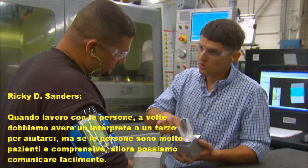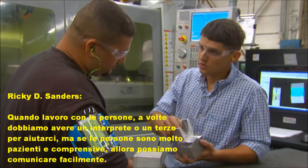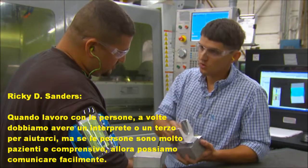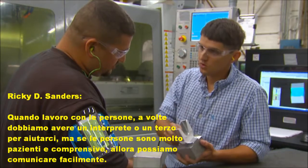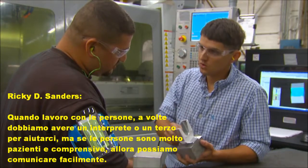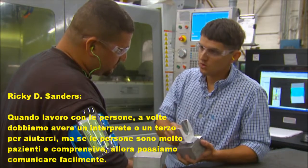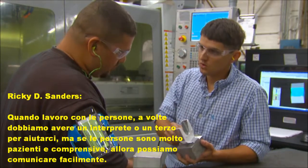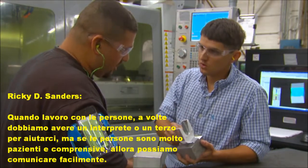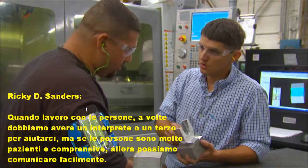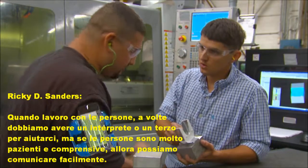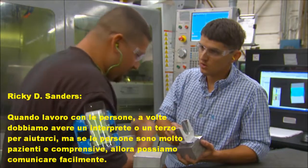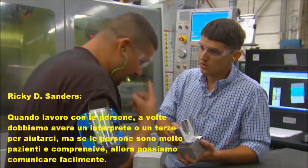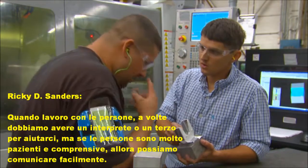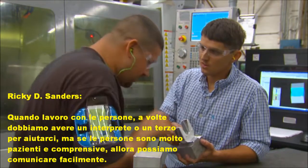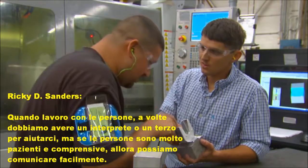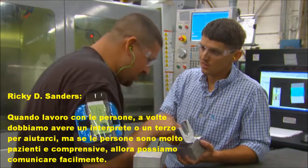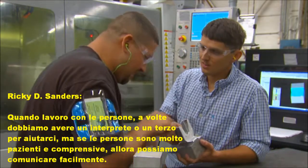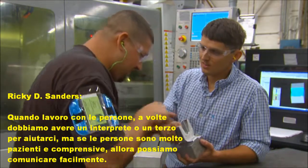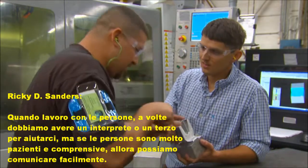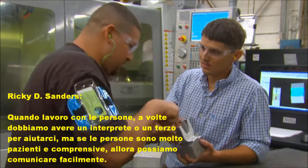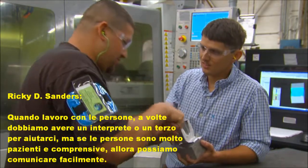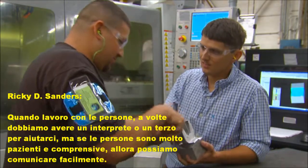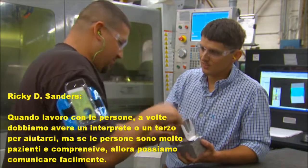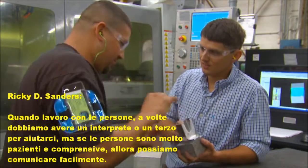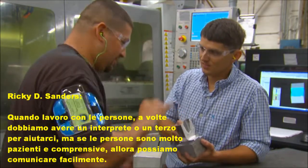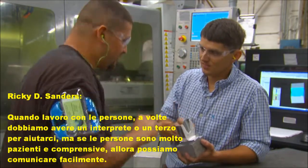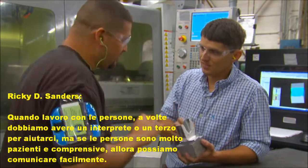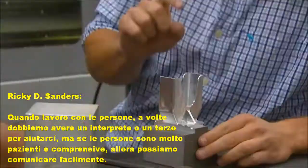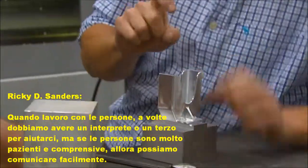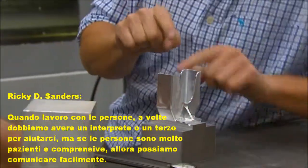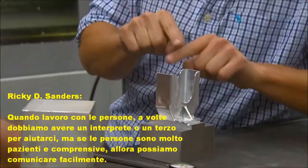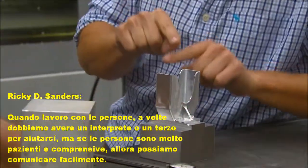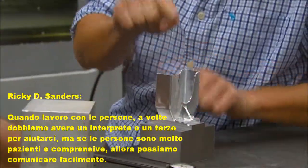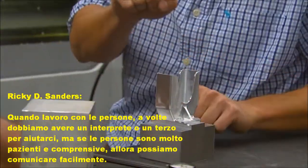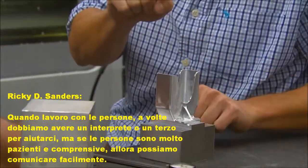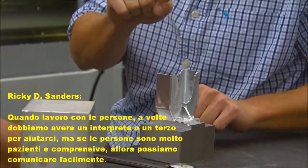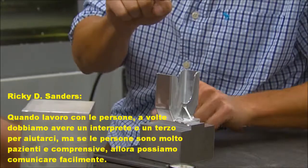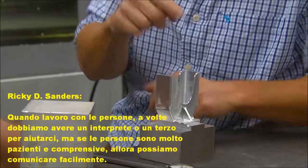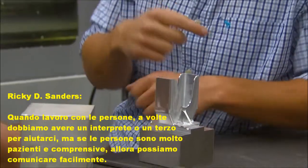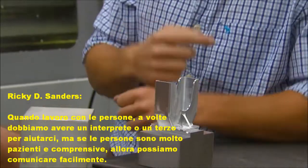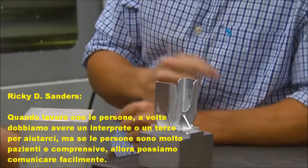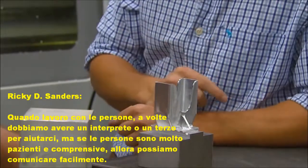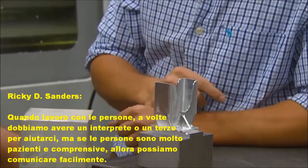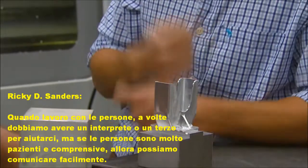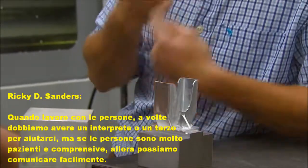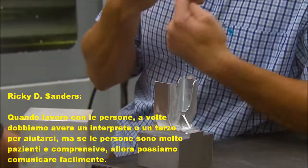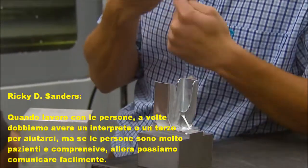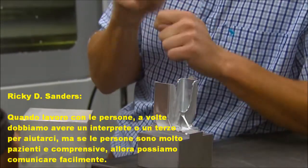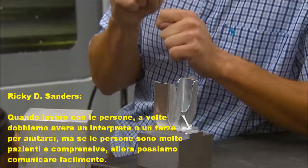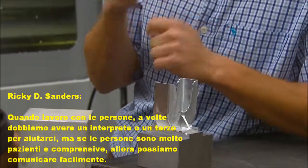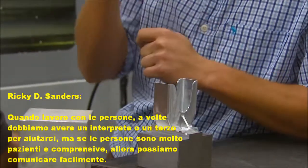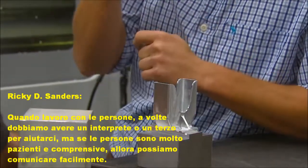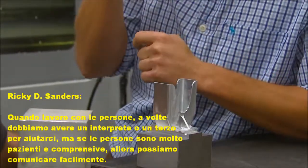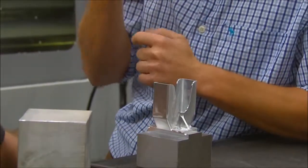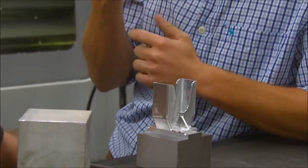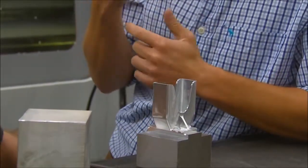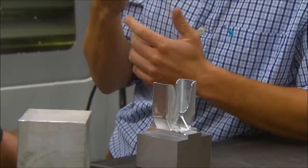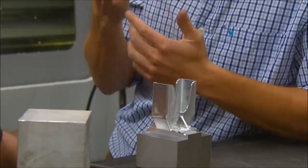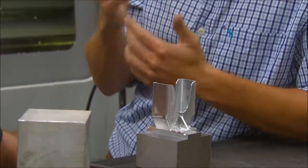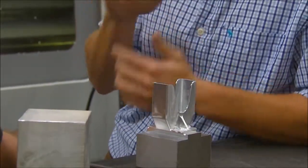working with people, sometimes I have to have an interpreter or a third party to help. But if people are very patient and understanding, then we can